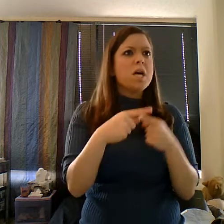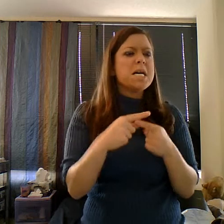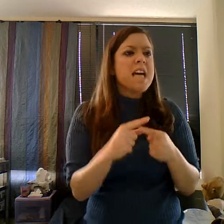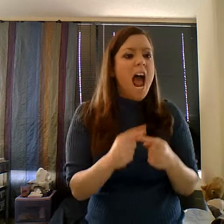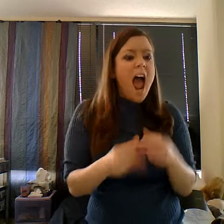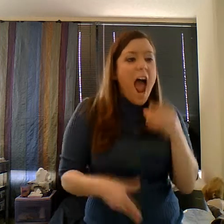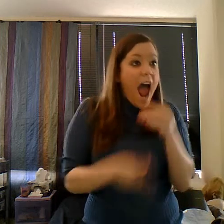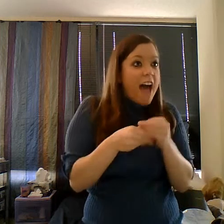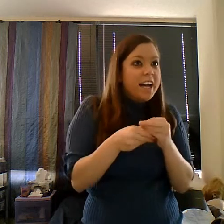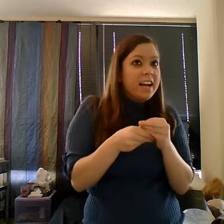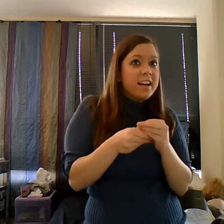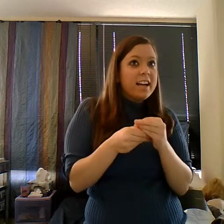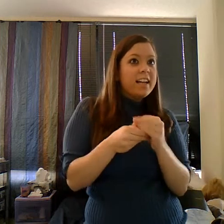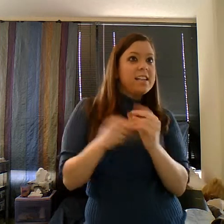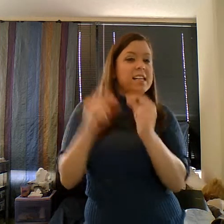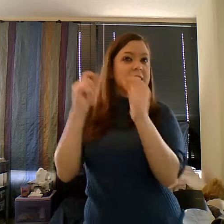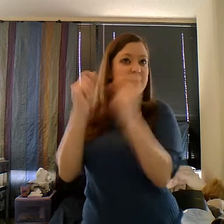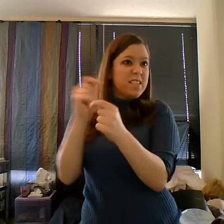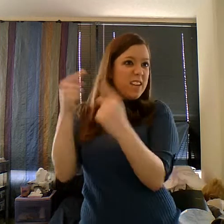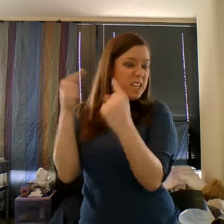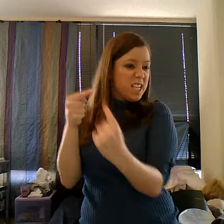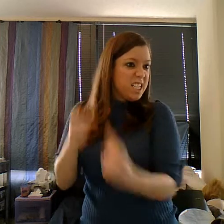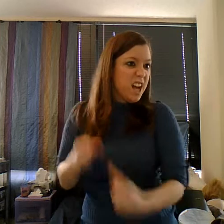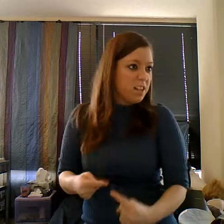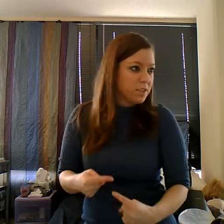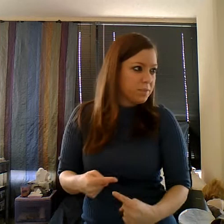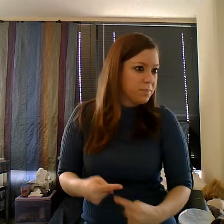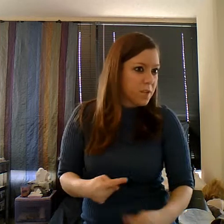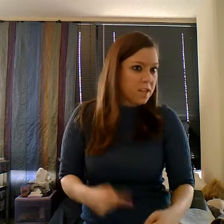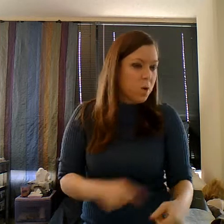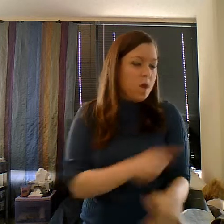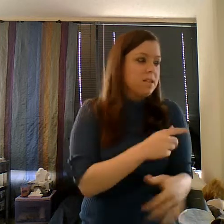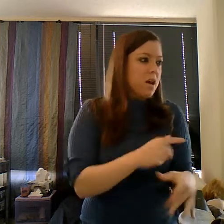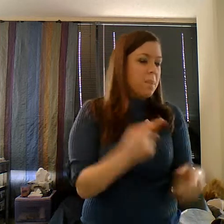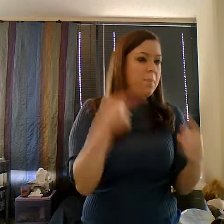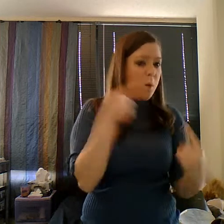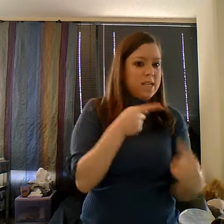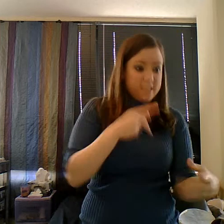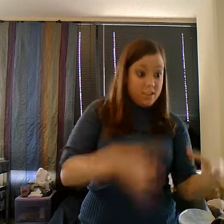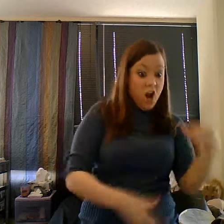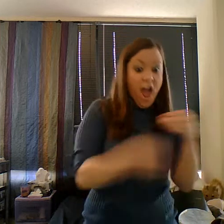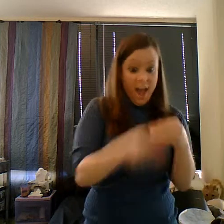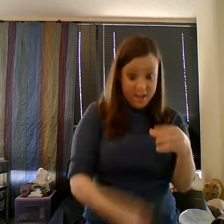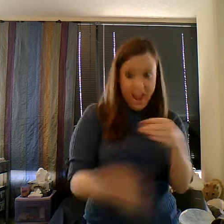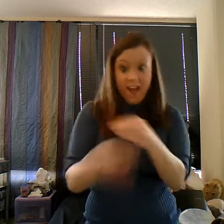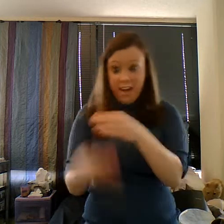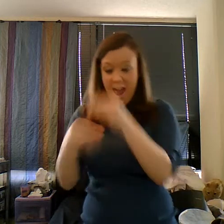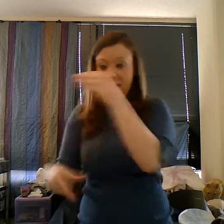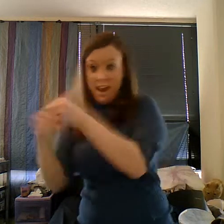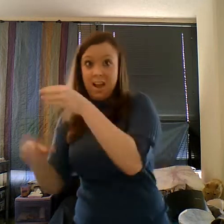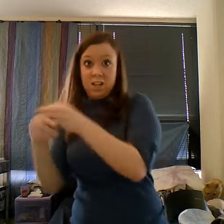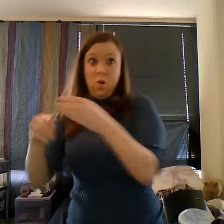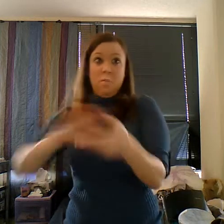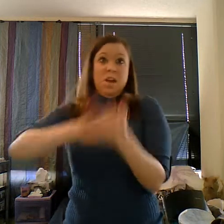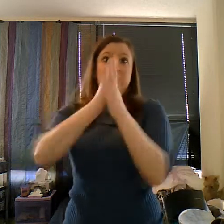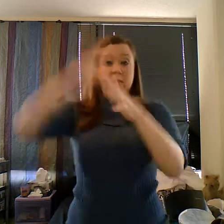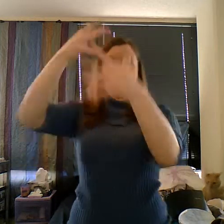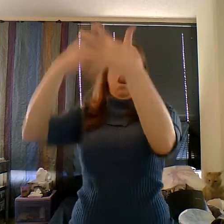do with food. Is a story called The Fat Cat. And I would normally only tell this is the kind of television or kind of story